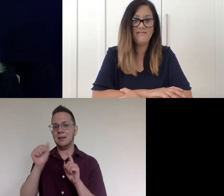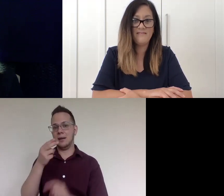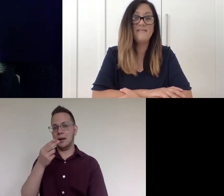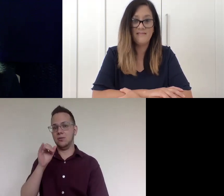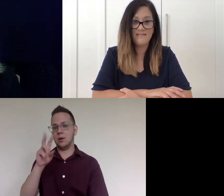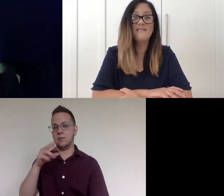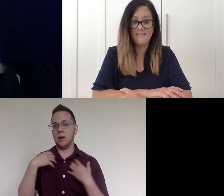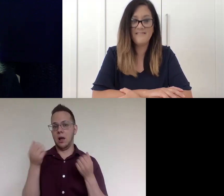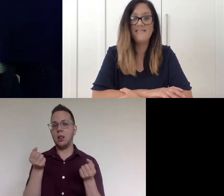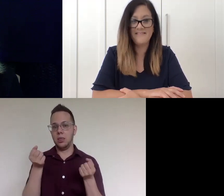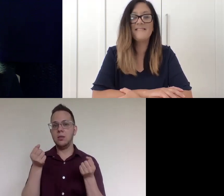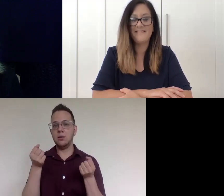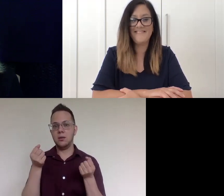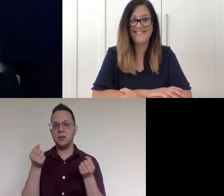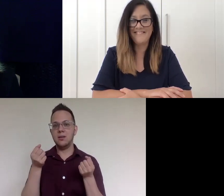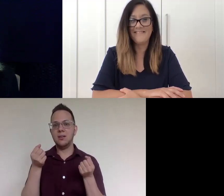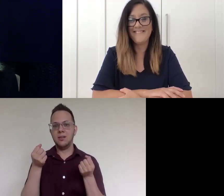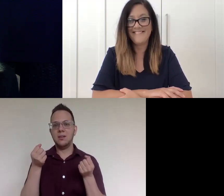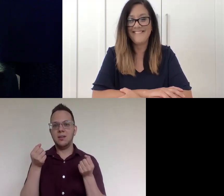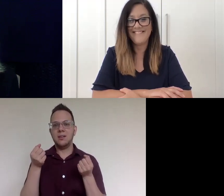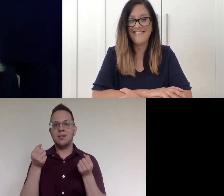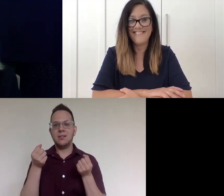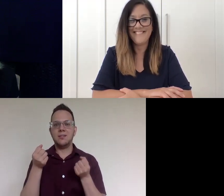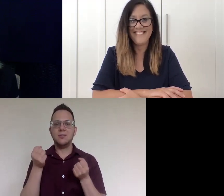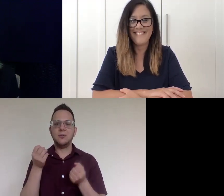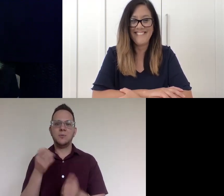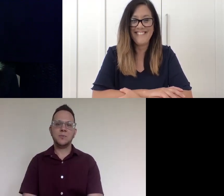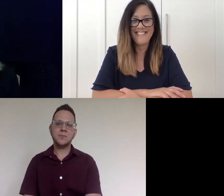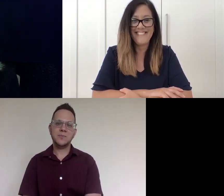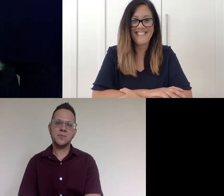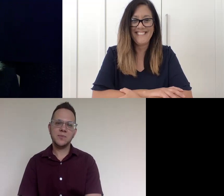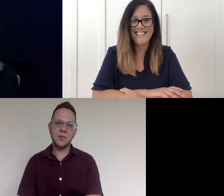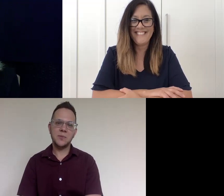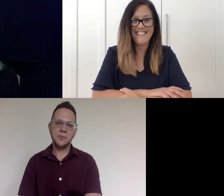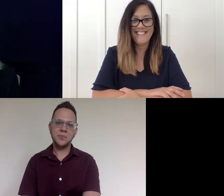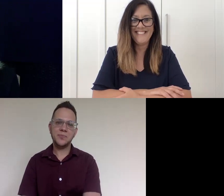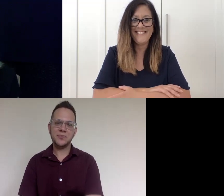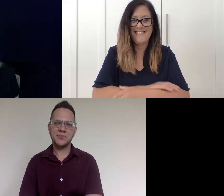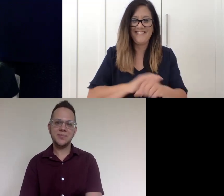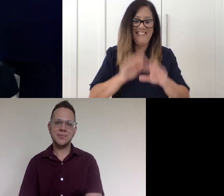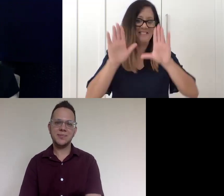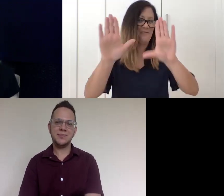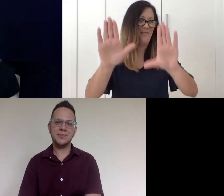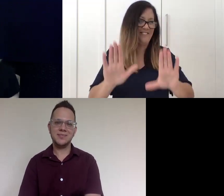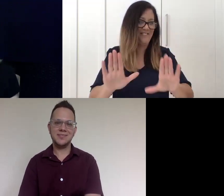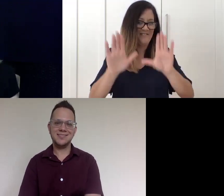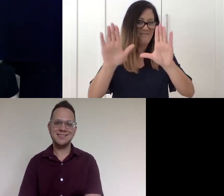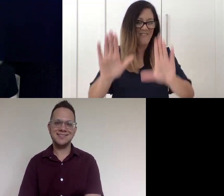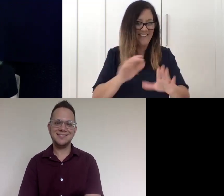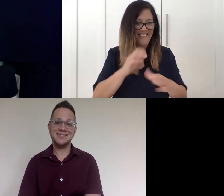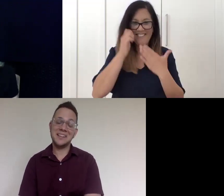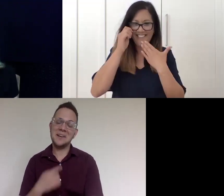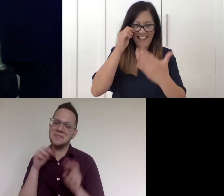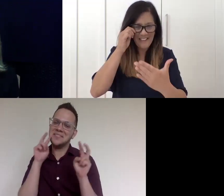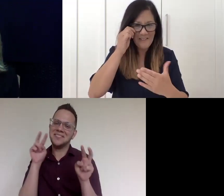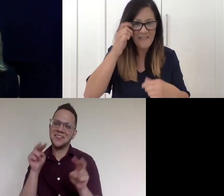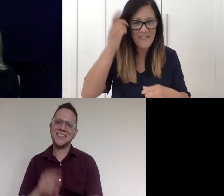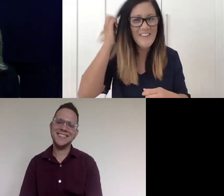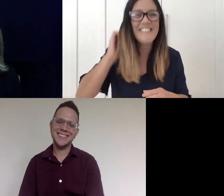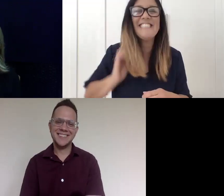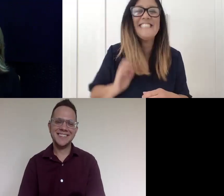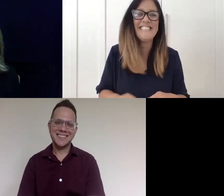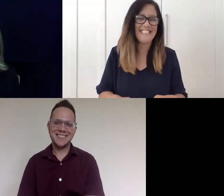hard of hearing series with actors that has ASL for STDs and HIV healthcare.